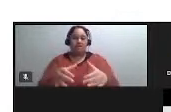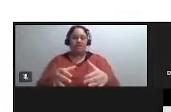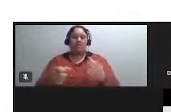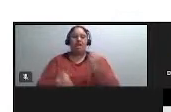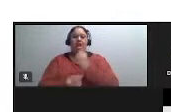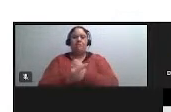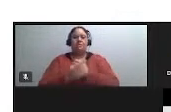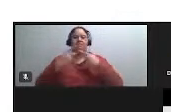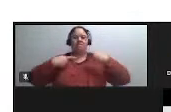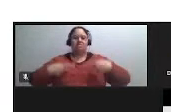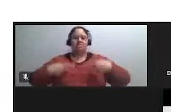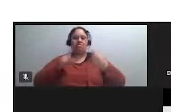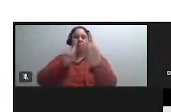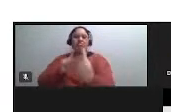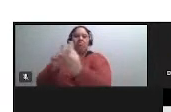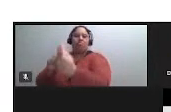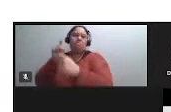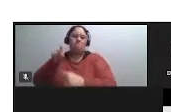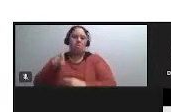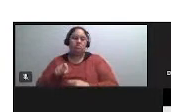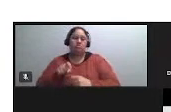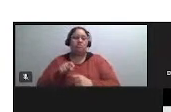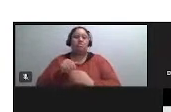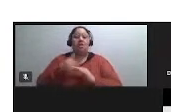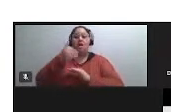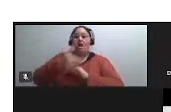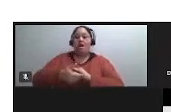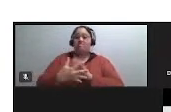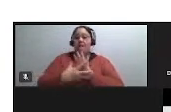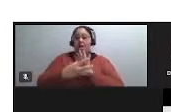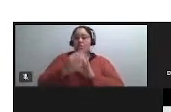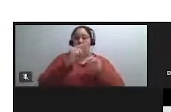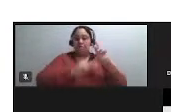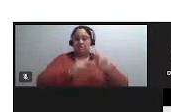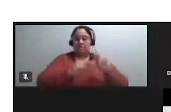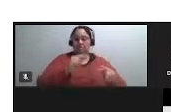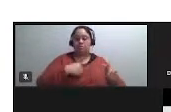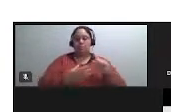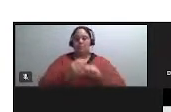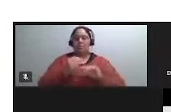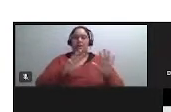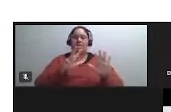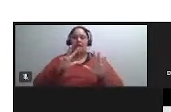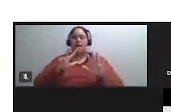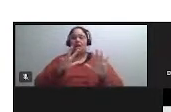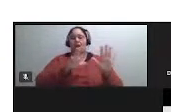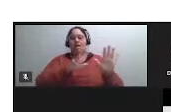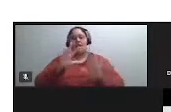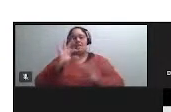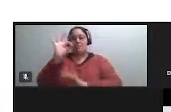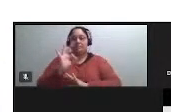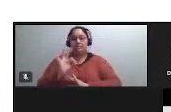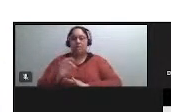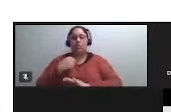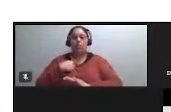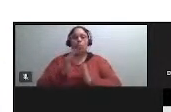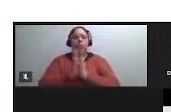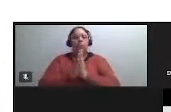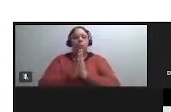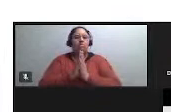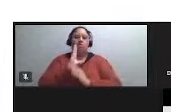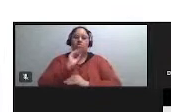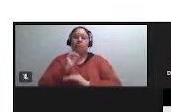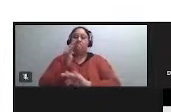our representations after the outcome of the assessment that got us to 98%, we had requested that